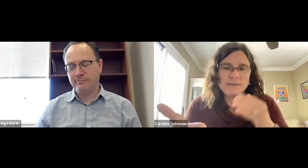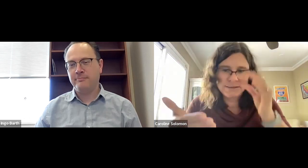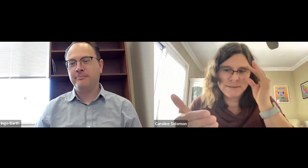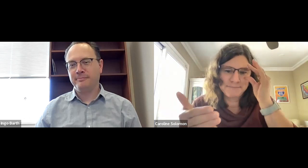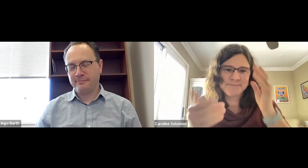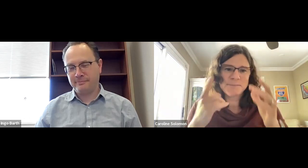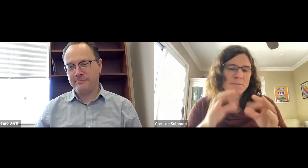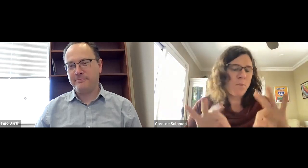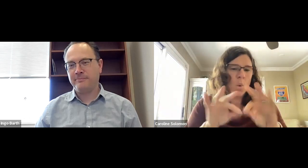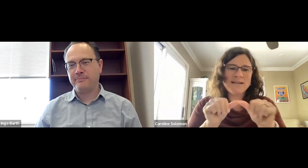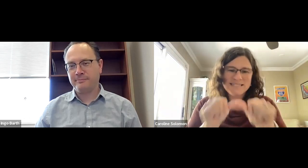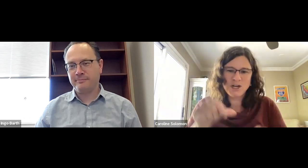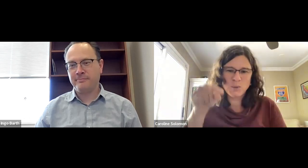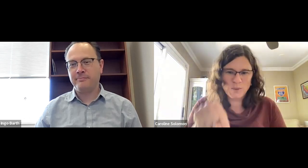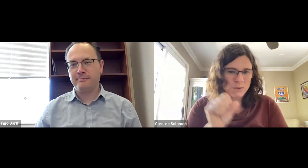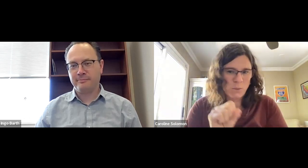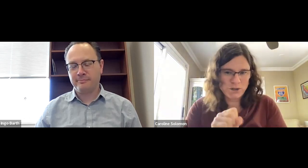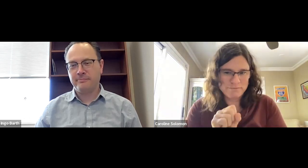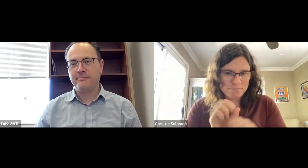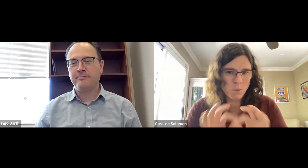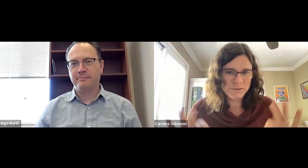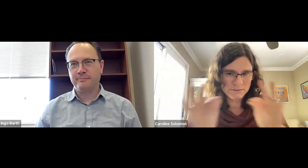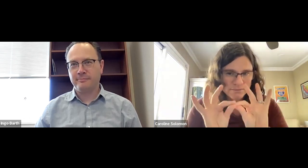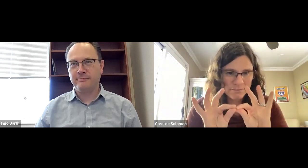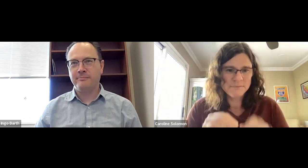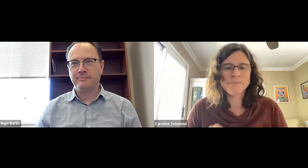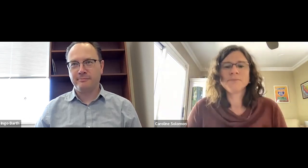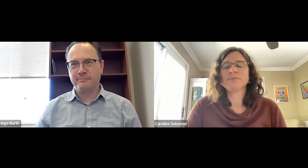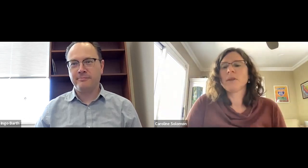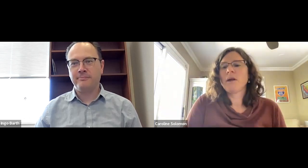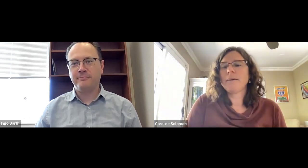series. And we'll have to discuss what's next because it's important that this work is continued.